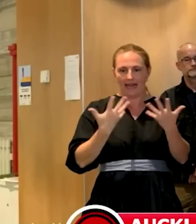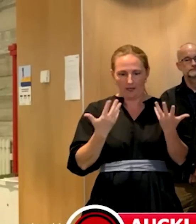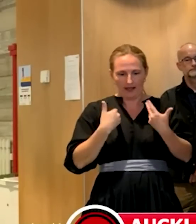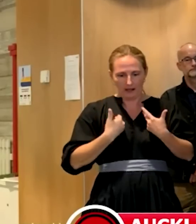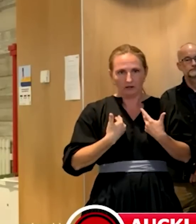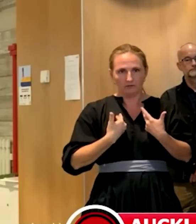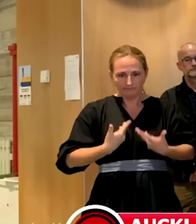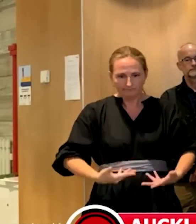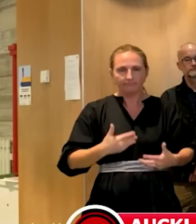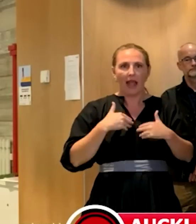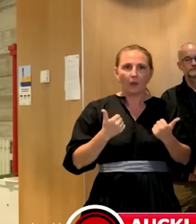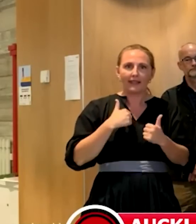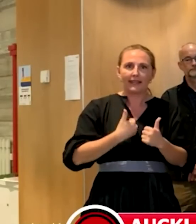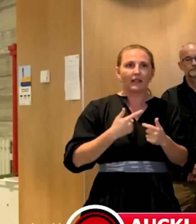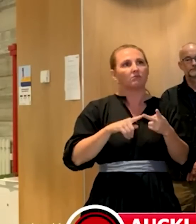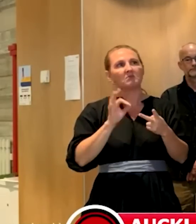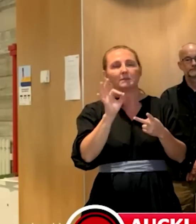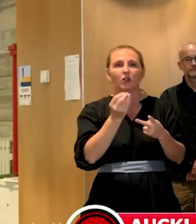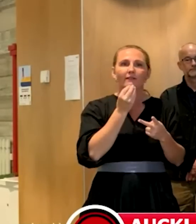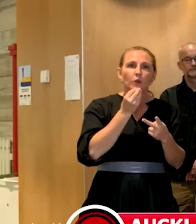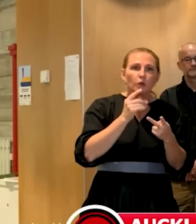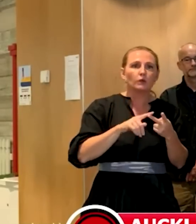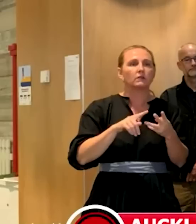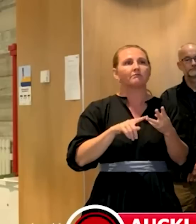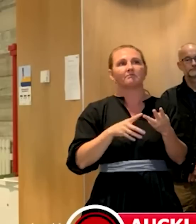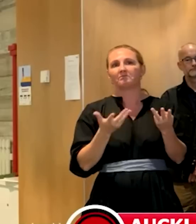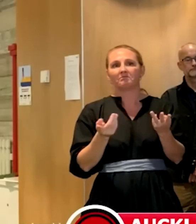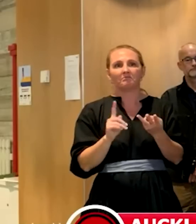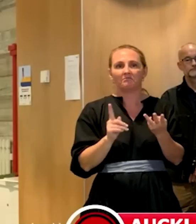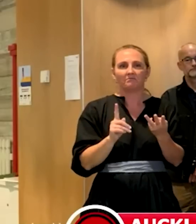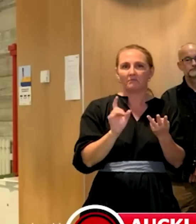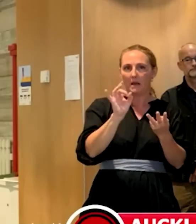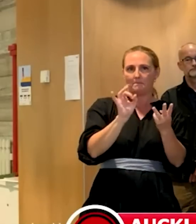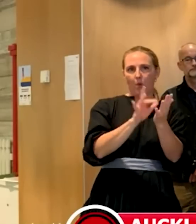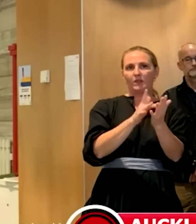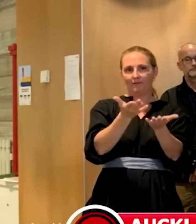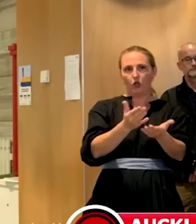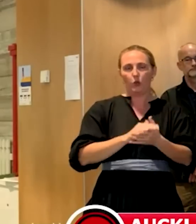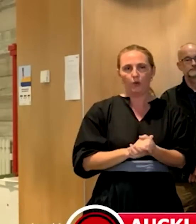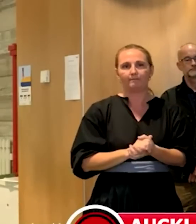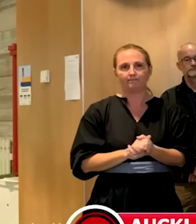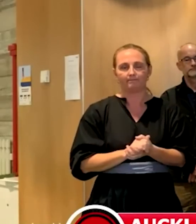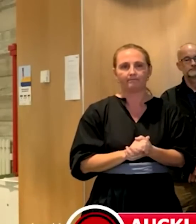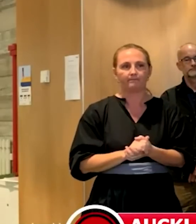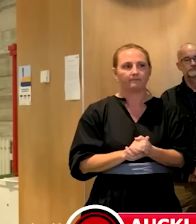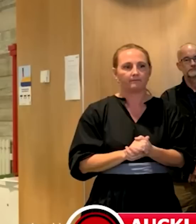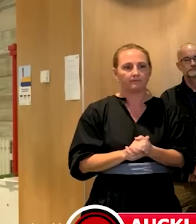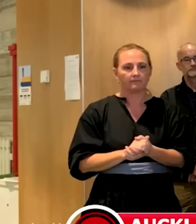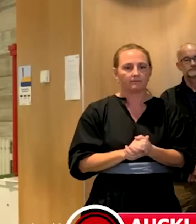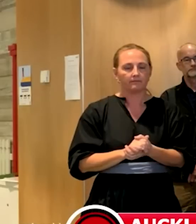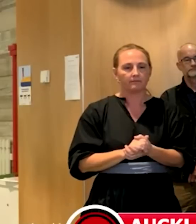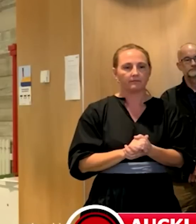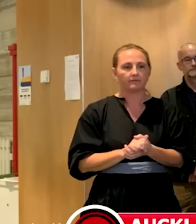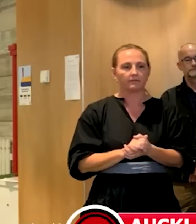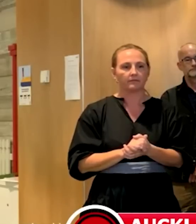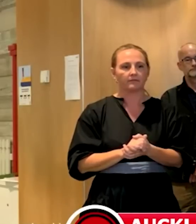you. And if you have special food requirements or things that are particularly important to you. On that theme of things that